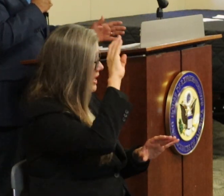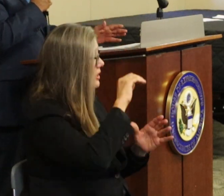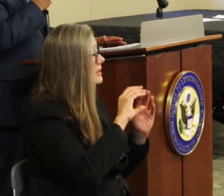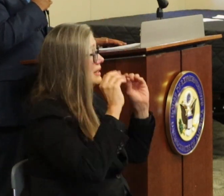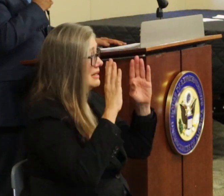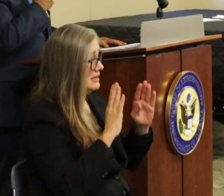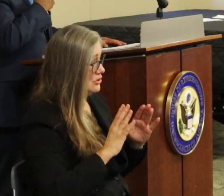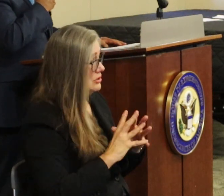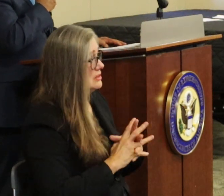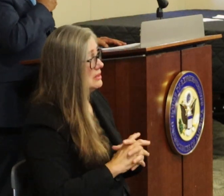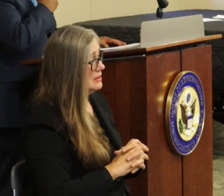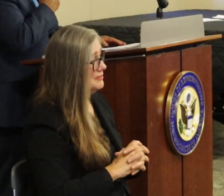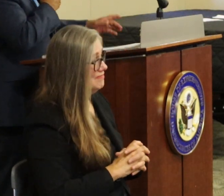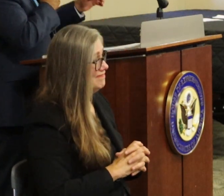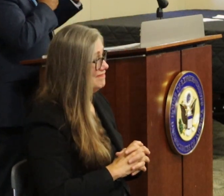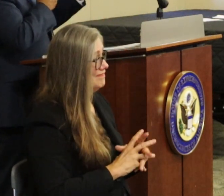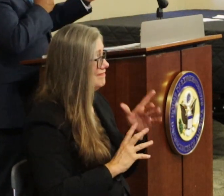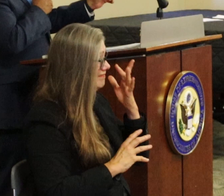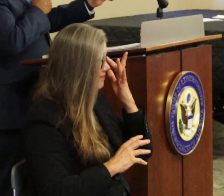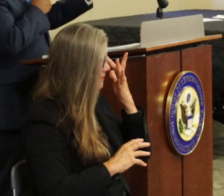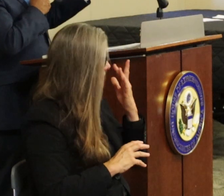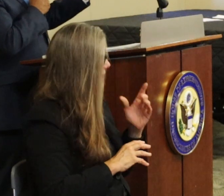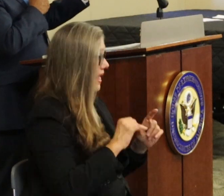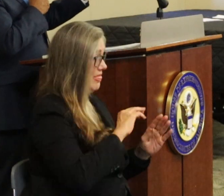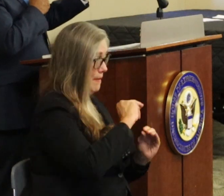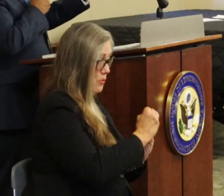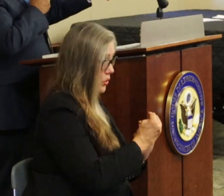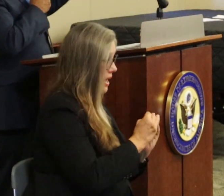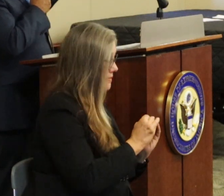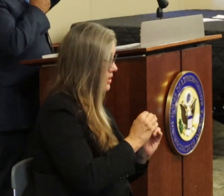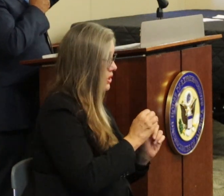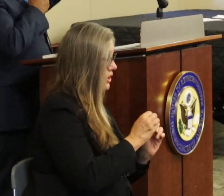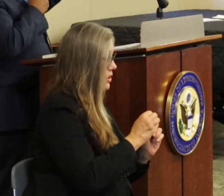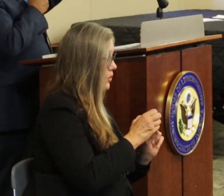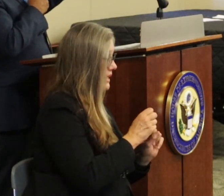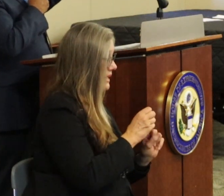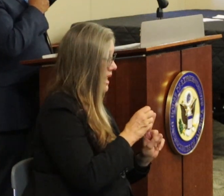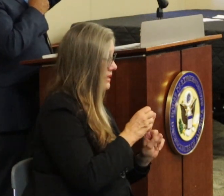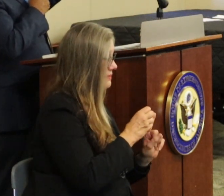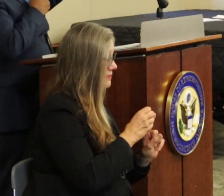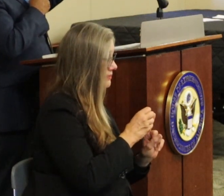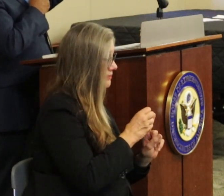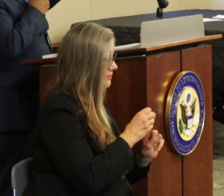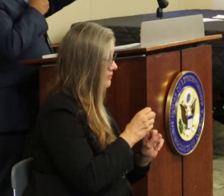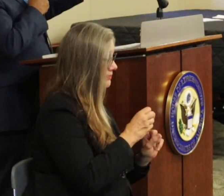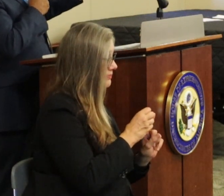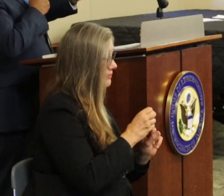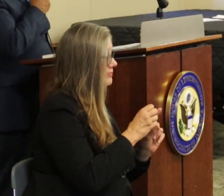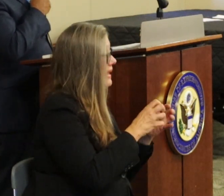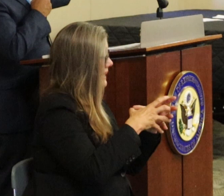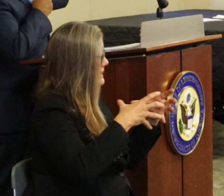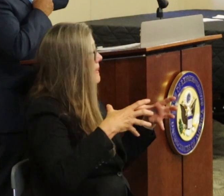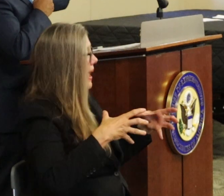our teachers. So we could expand that program, one. We could find a way of making sure that loans are